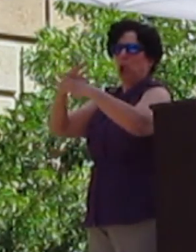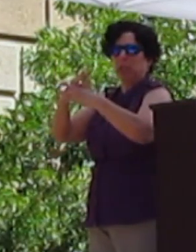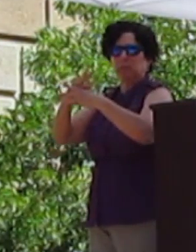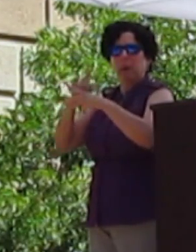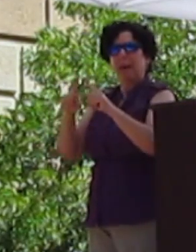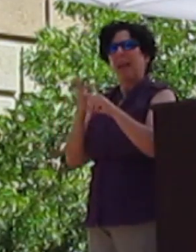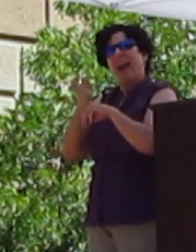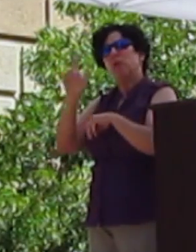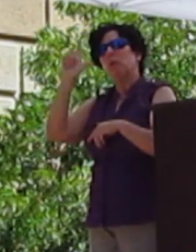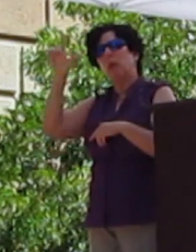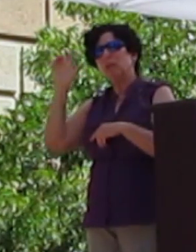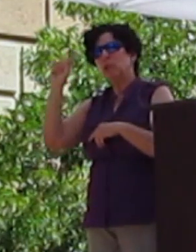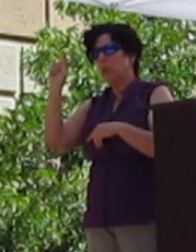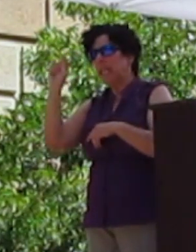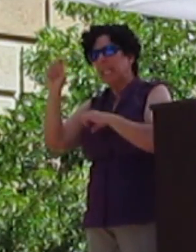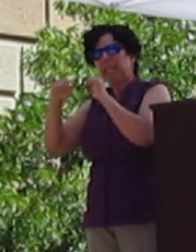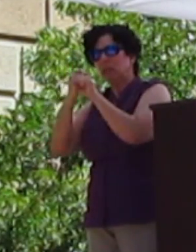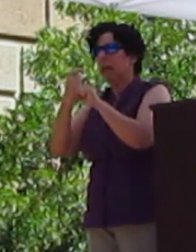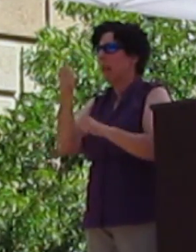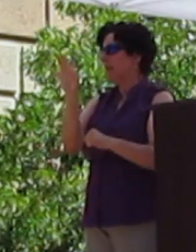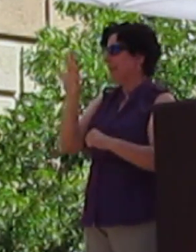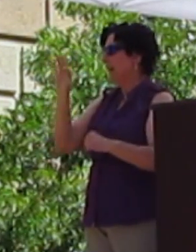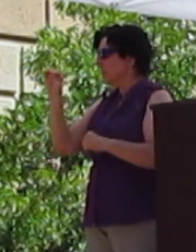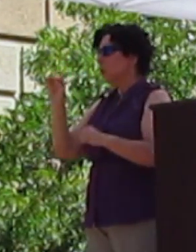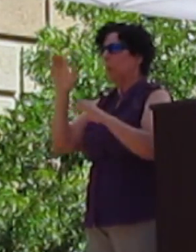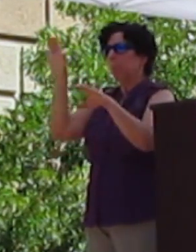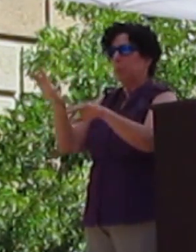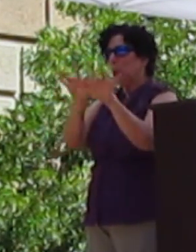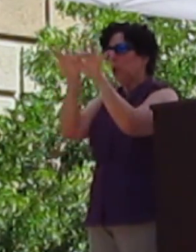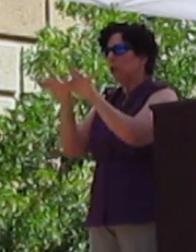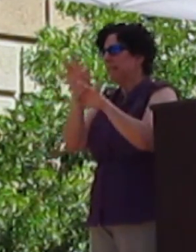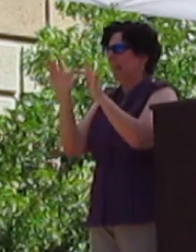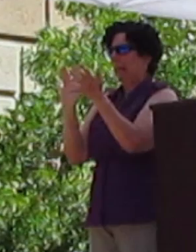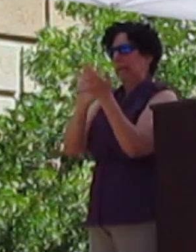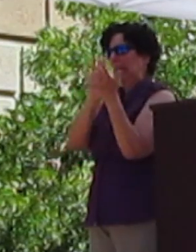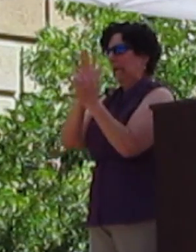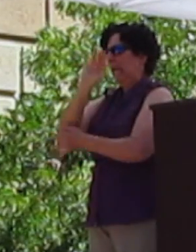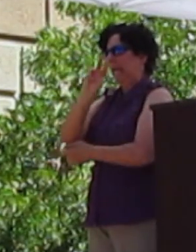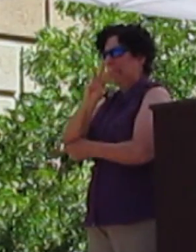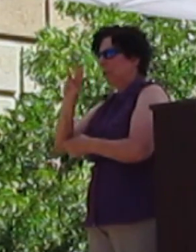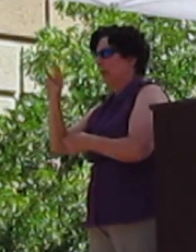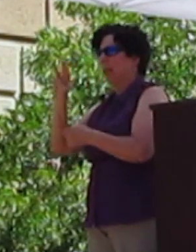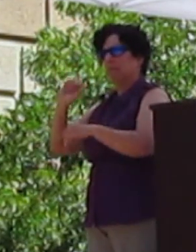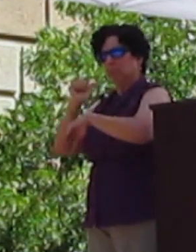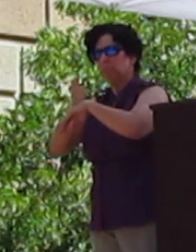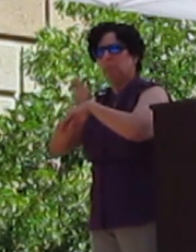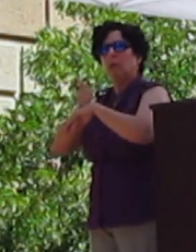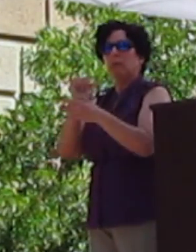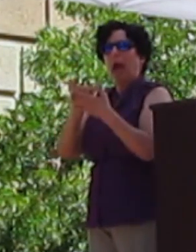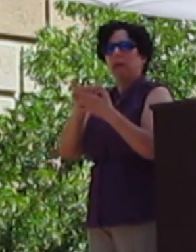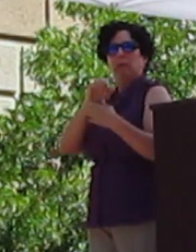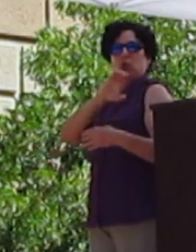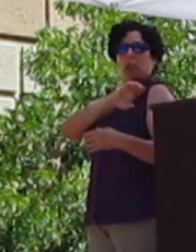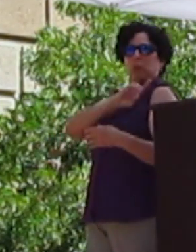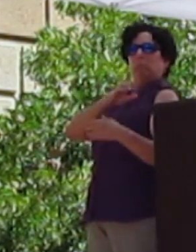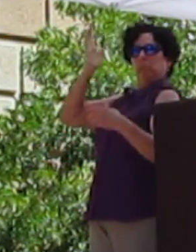about 120 years, it was the 1990s, and computers and the internet had come far enough that psychologists could finally do what he proposed. It's